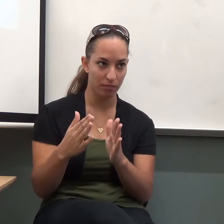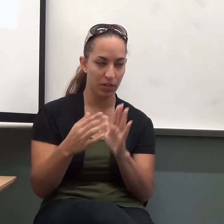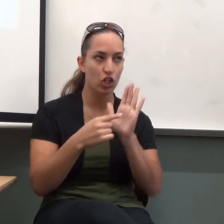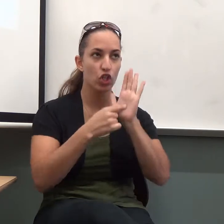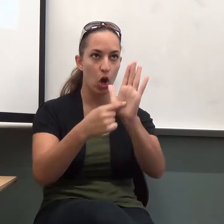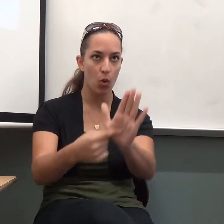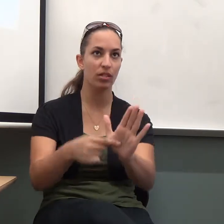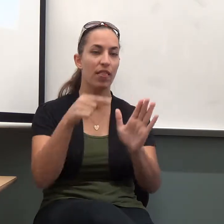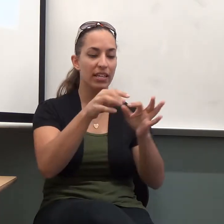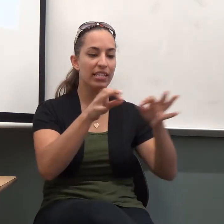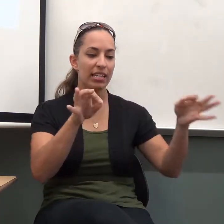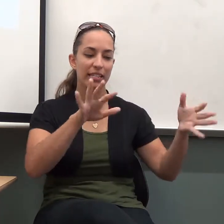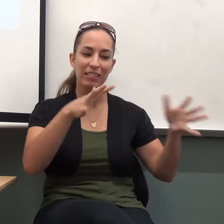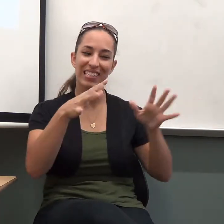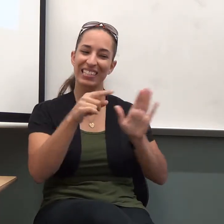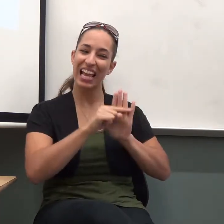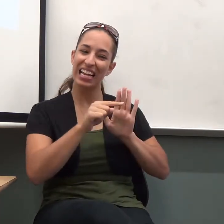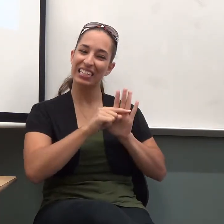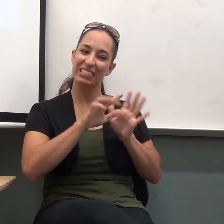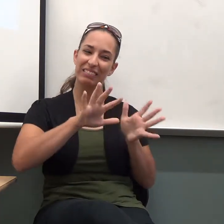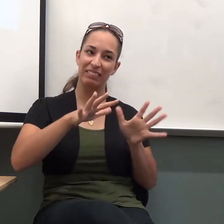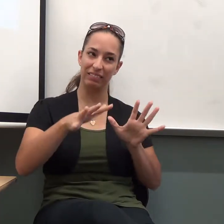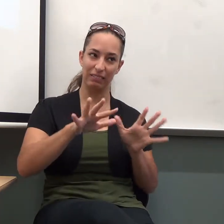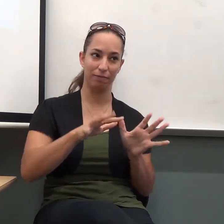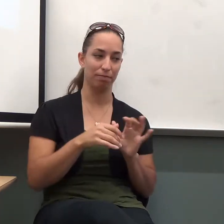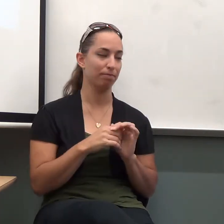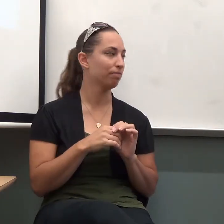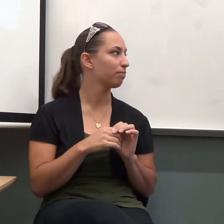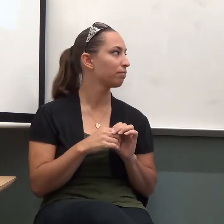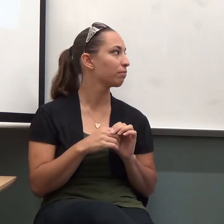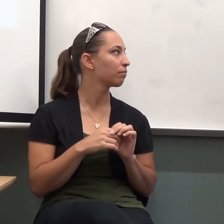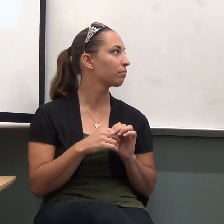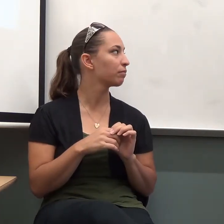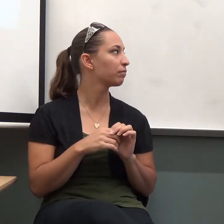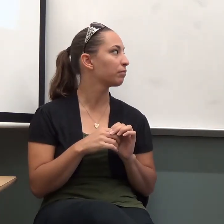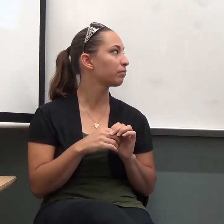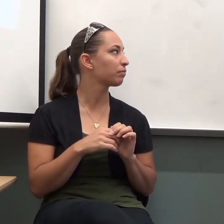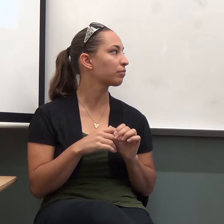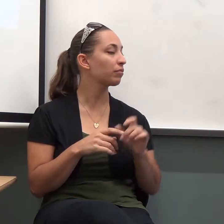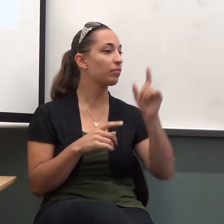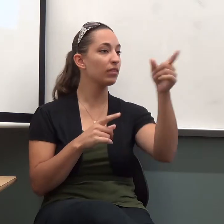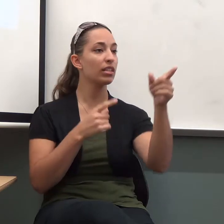we say Put often, poison in the sometimes. candy. Sometimes put poison in the candy. Okay.